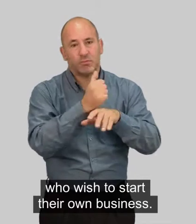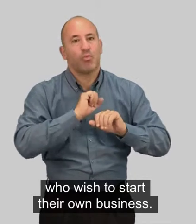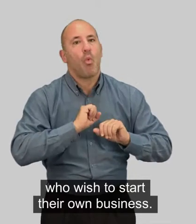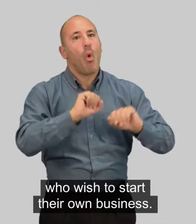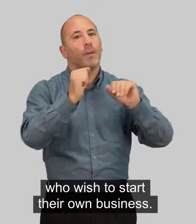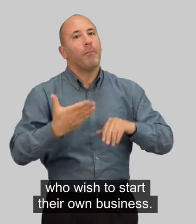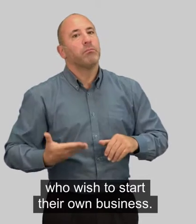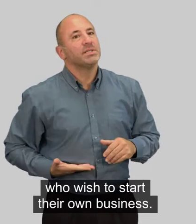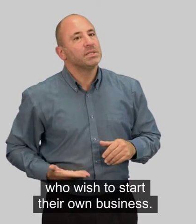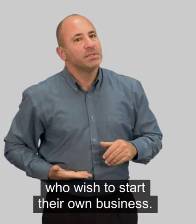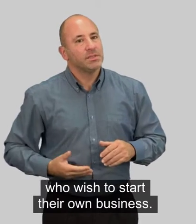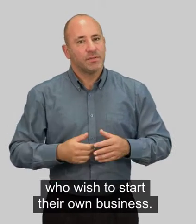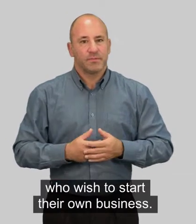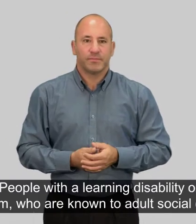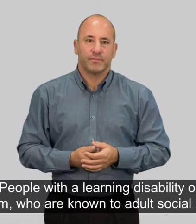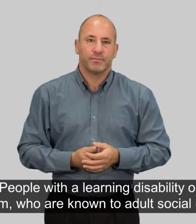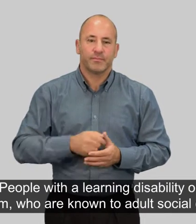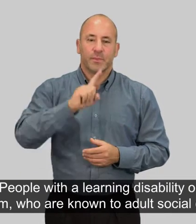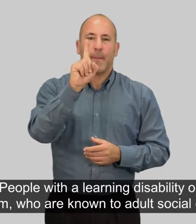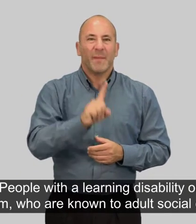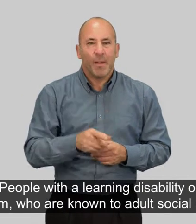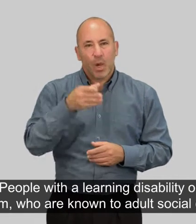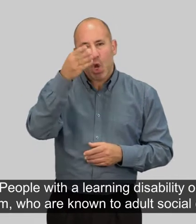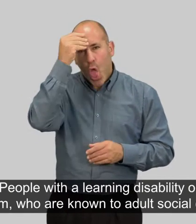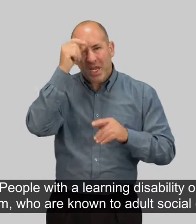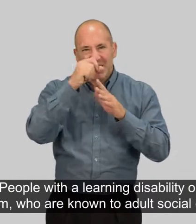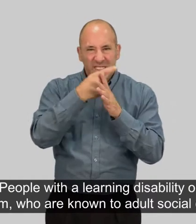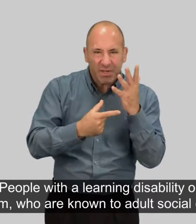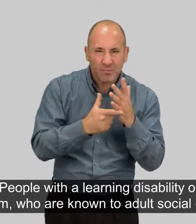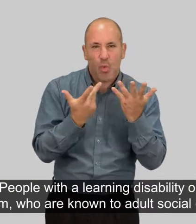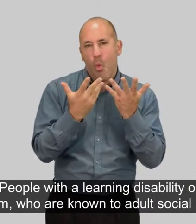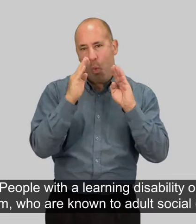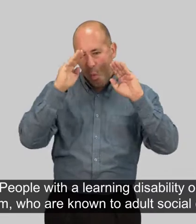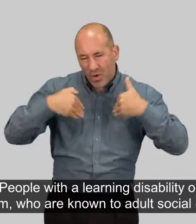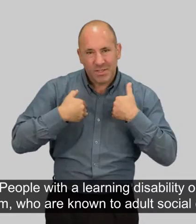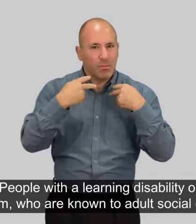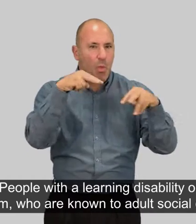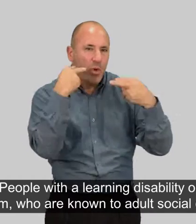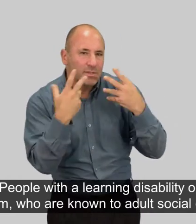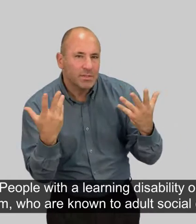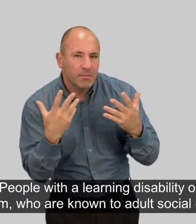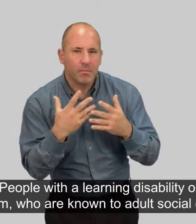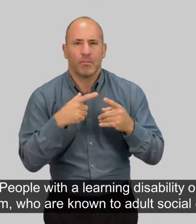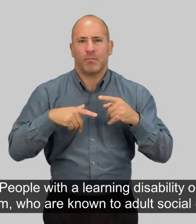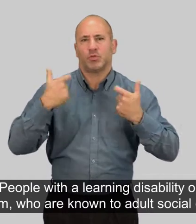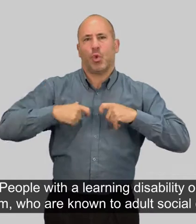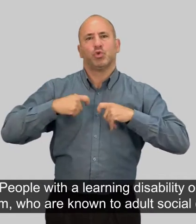their own business. People with a learning disability or autism, who are known to adult social